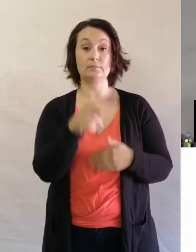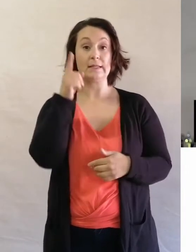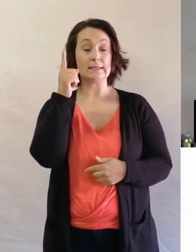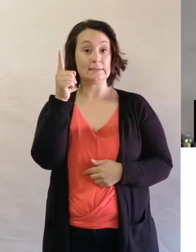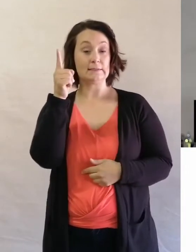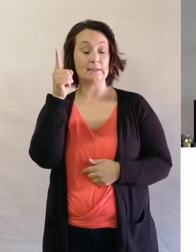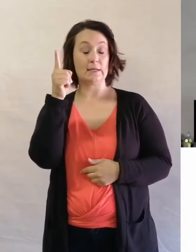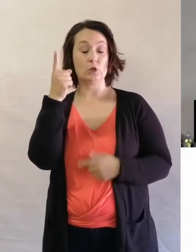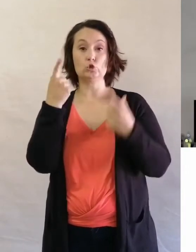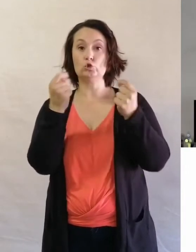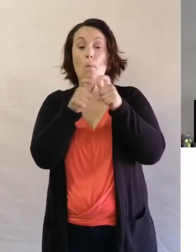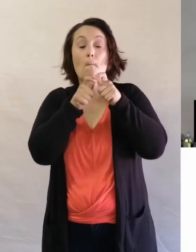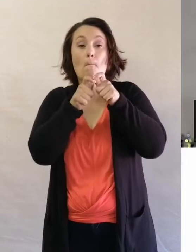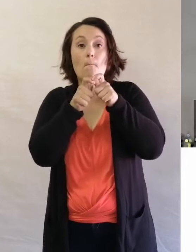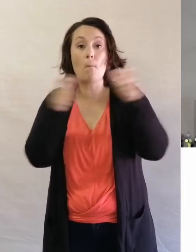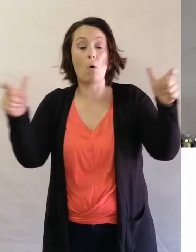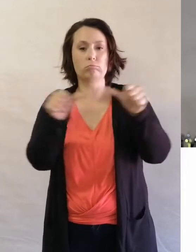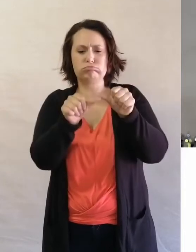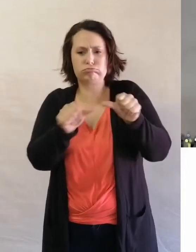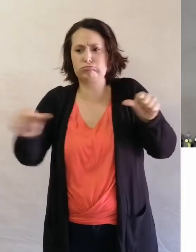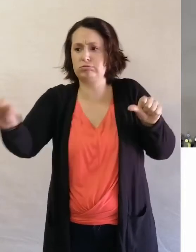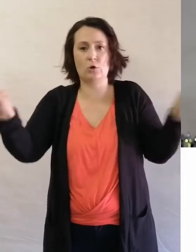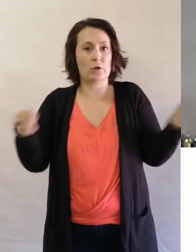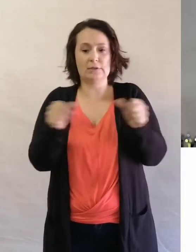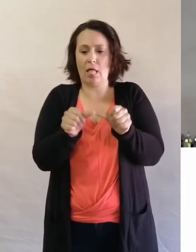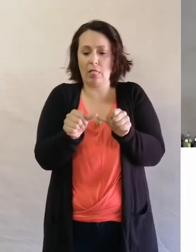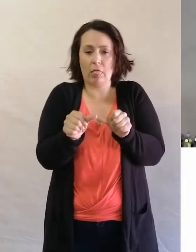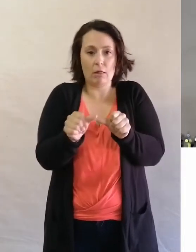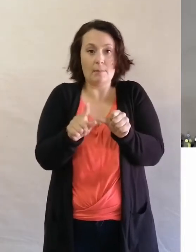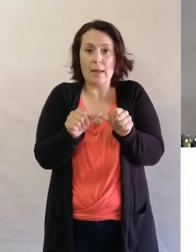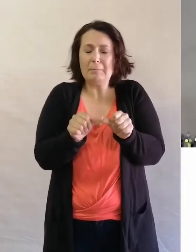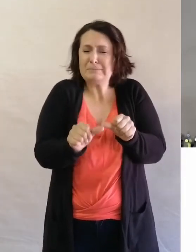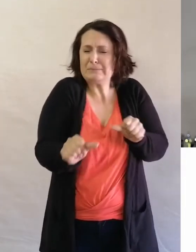do immeasurably more, immeasurably, not just a little bit more,